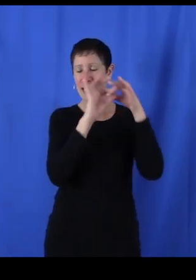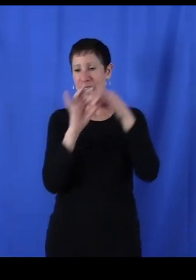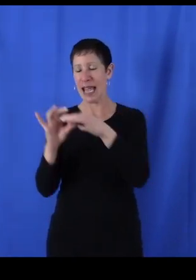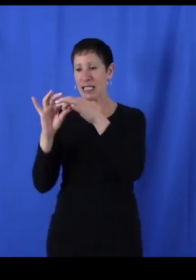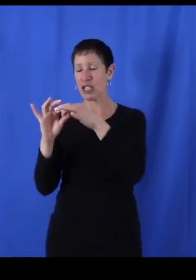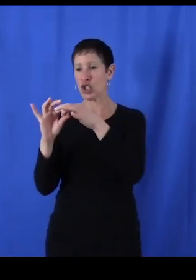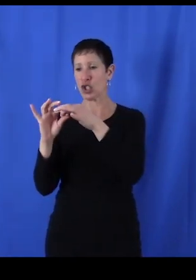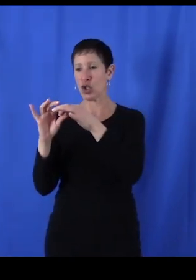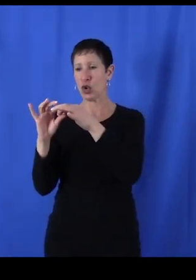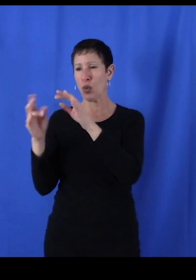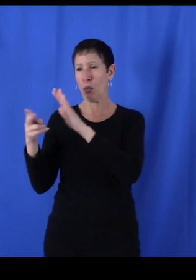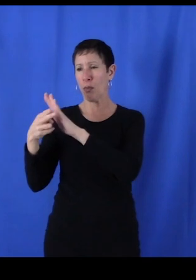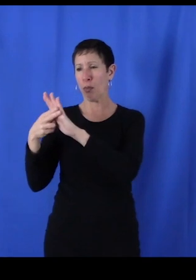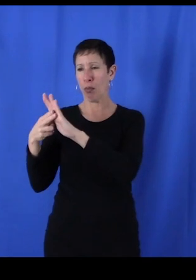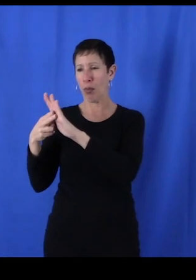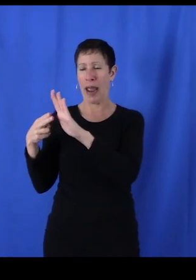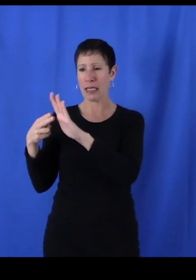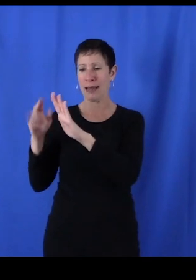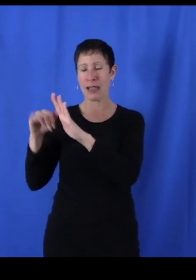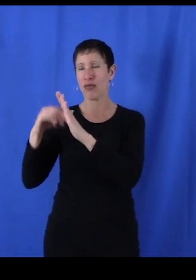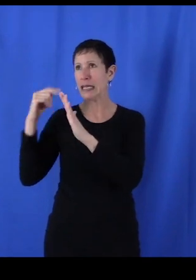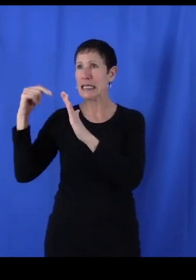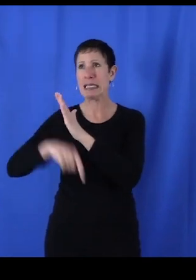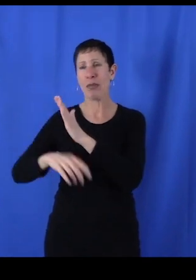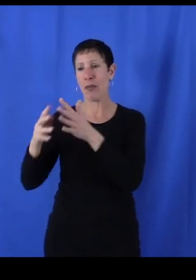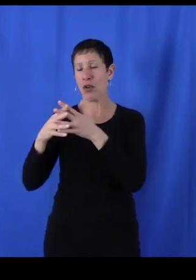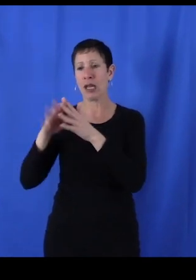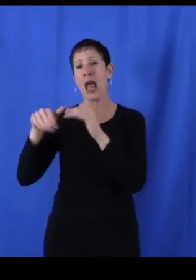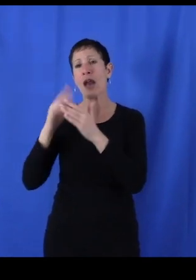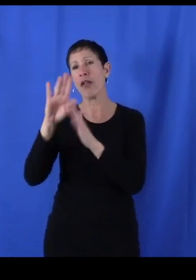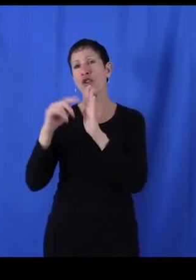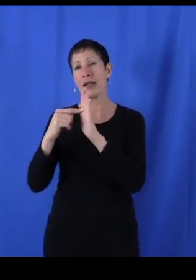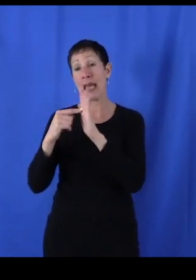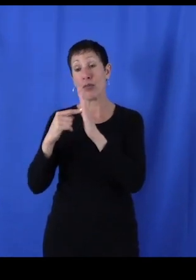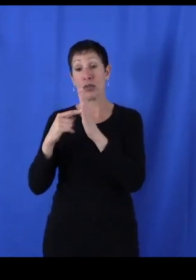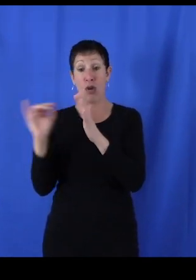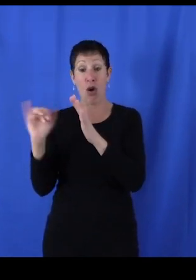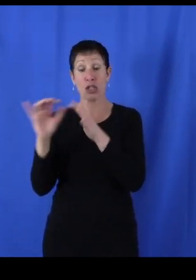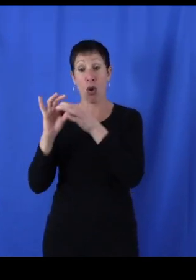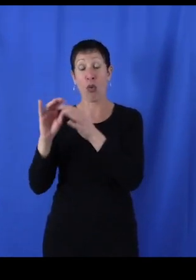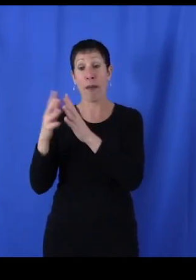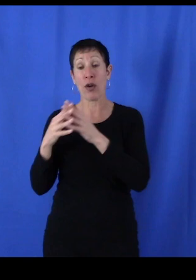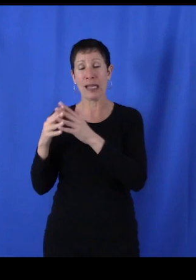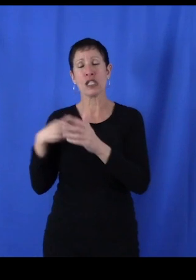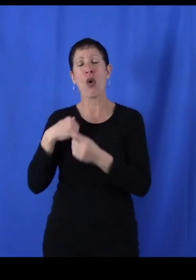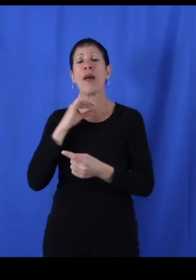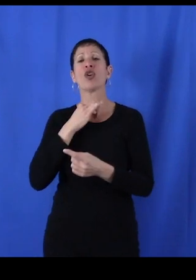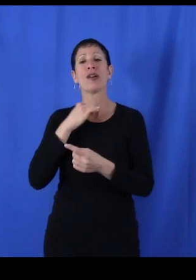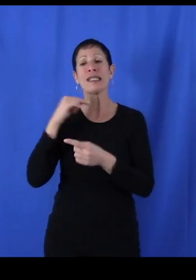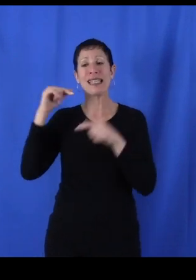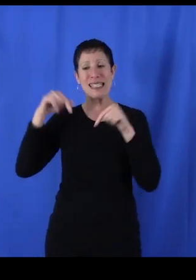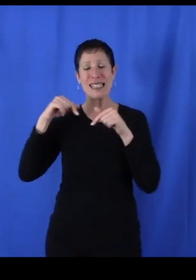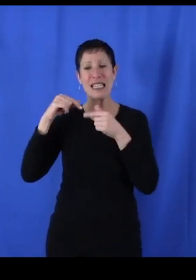to branding, they just struck me as so deeply American, and all of your examples were also American. So I'm curious if this works in other national contexts. What